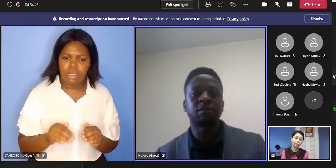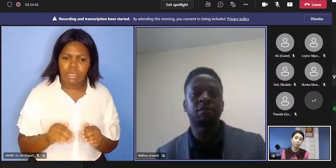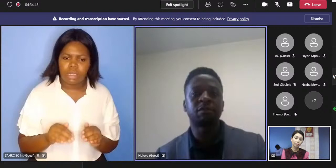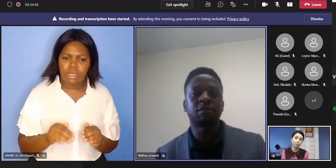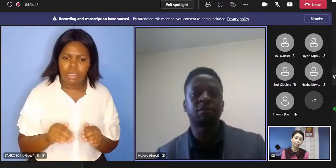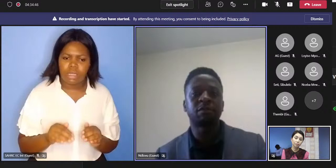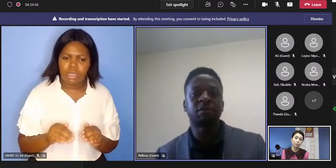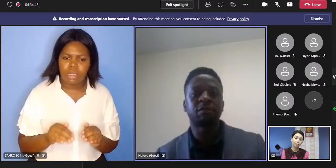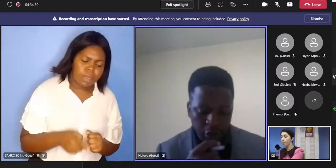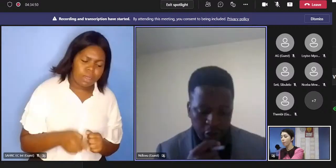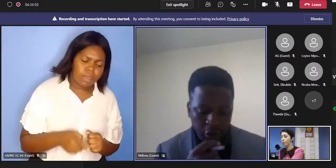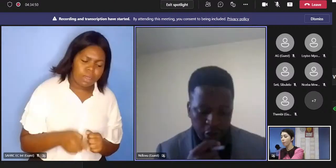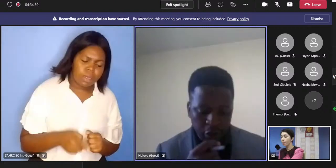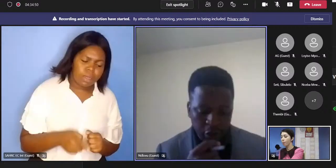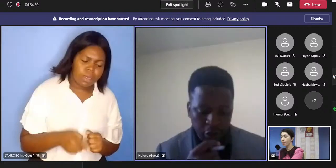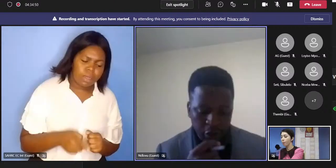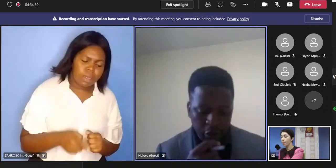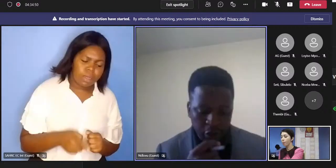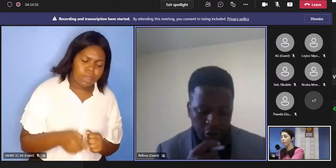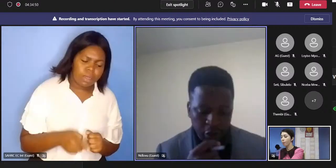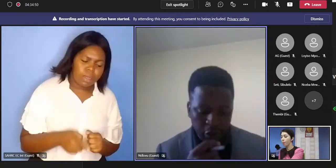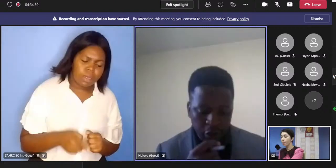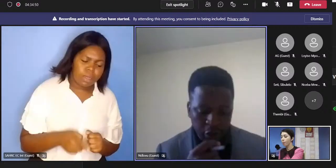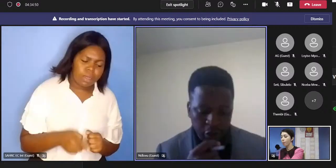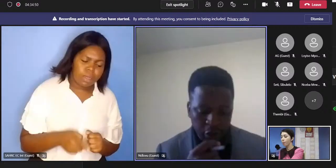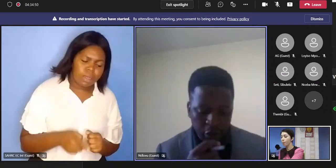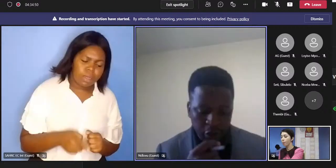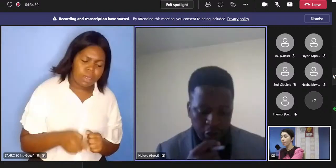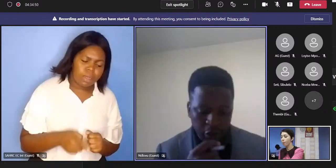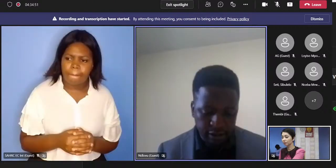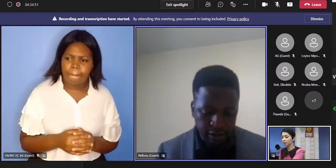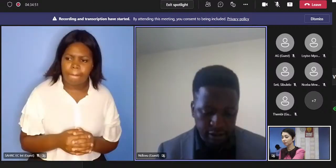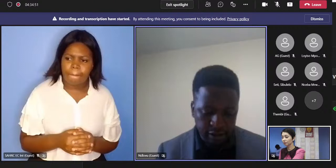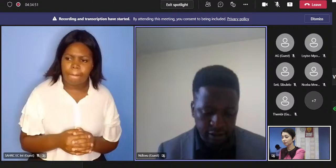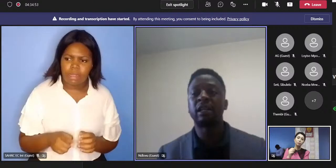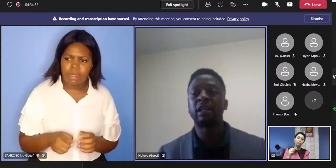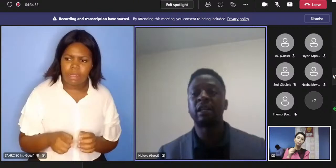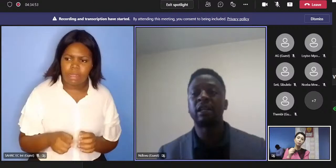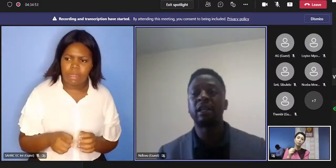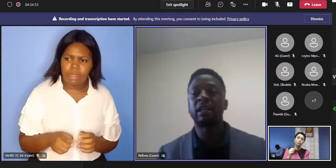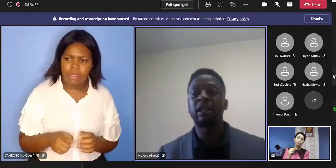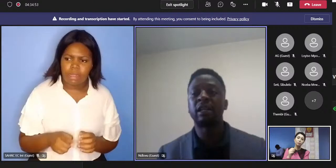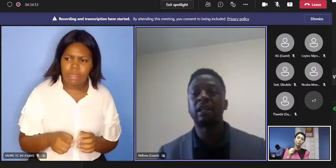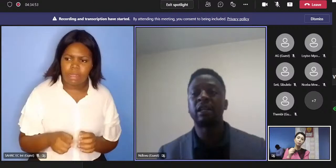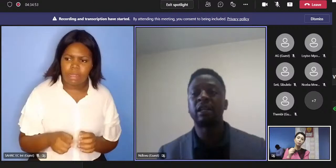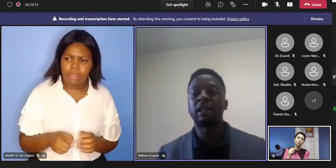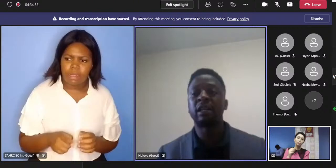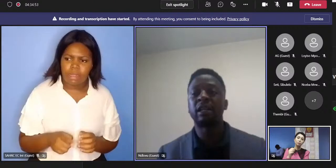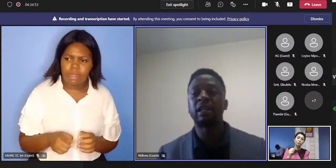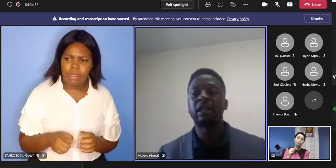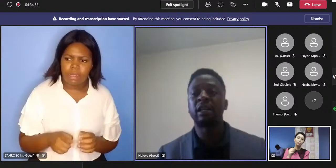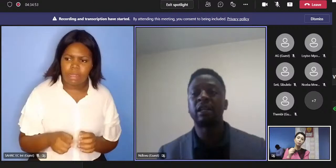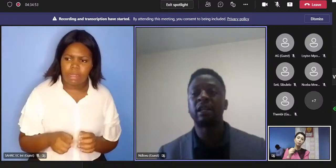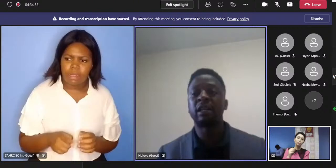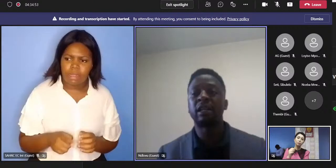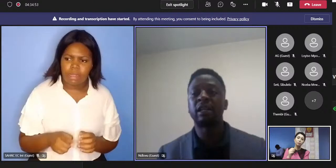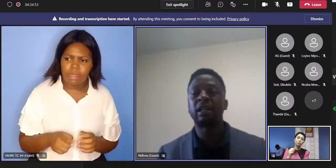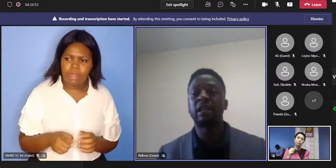etc. And on the issue of decolonization, maybe let me say that I do agree with you that at some point we might have